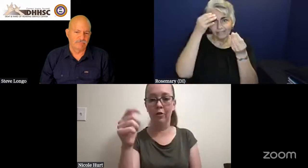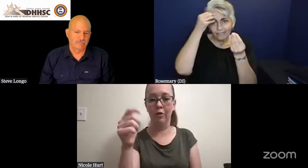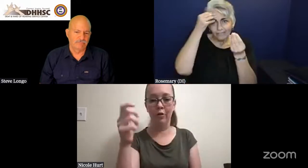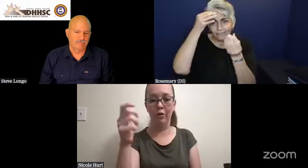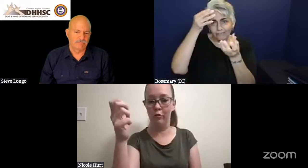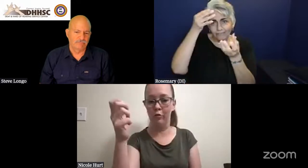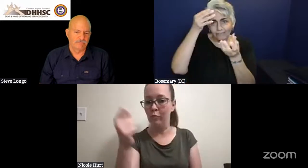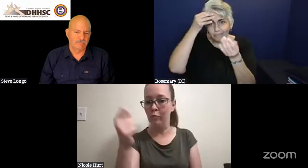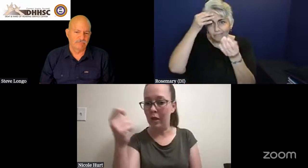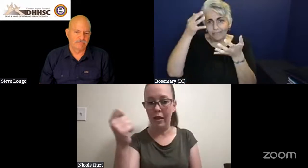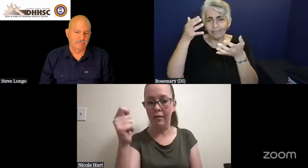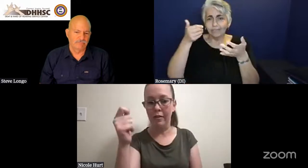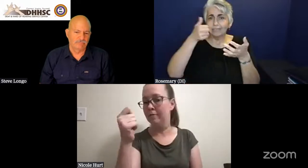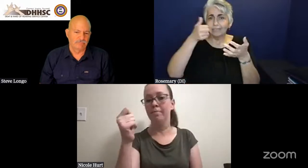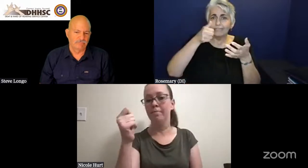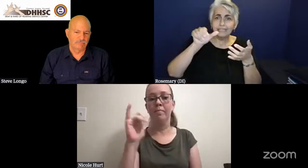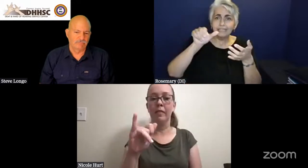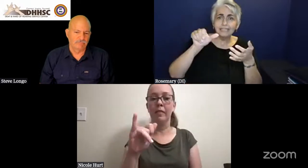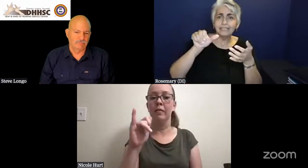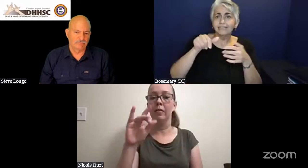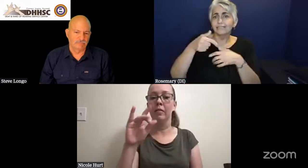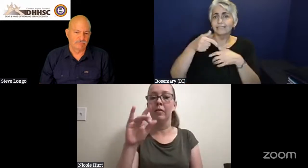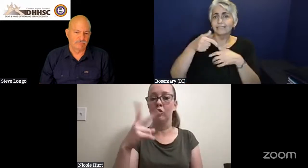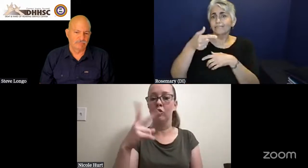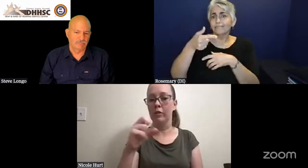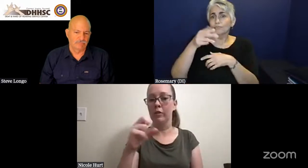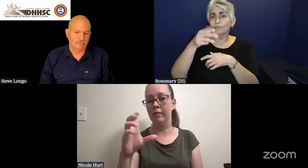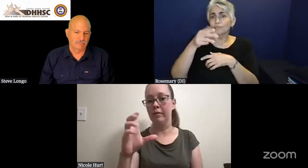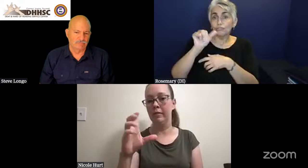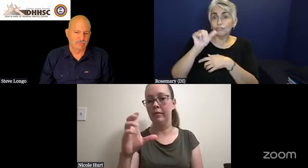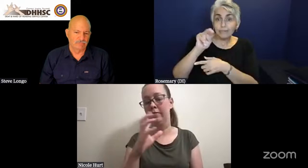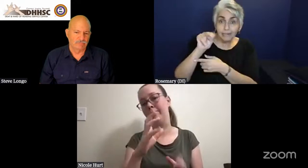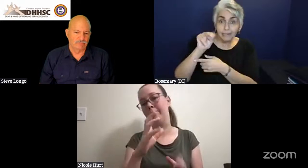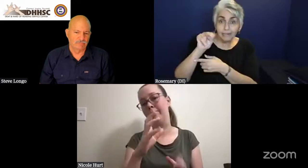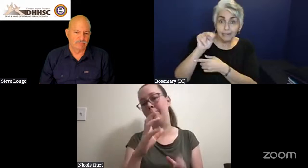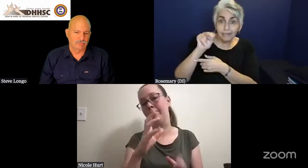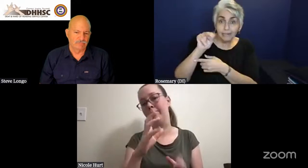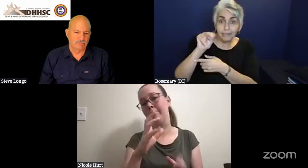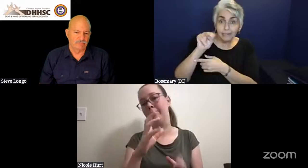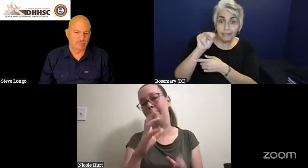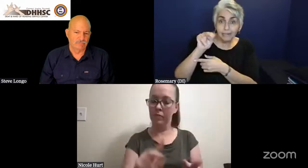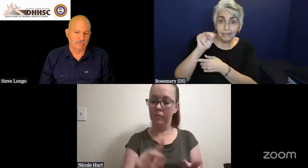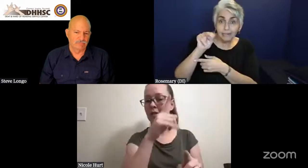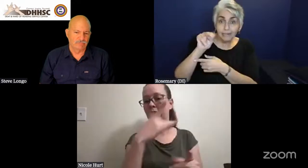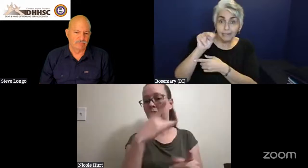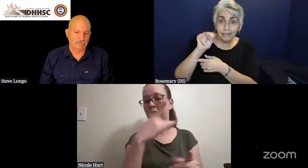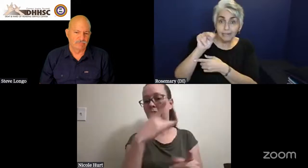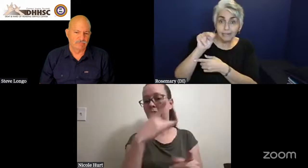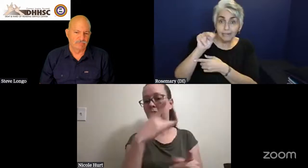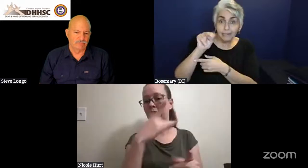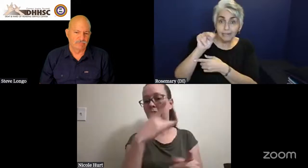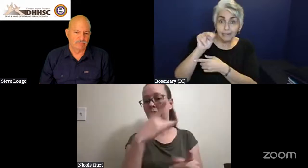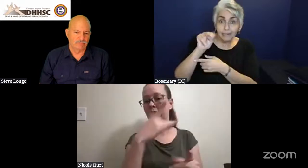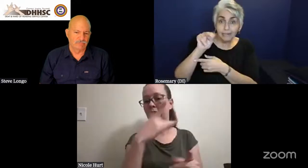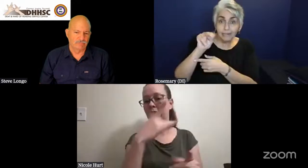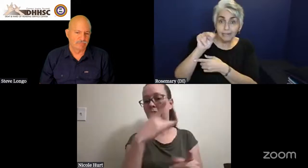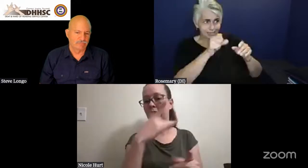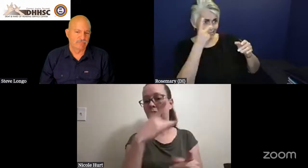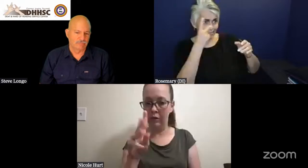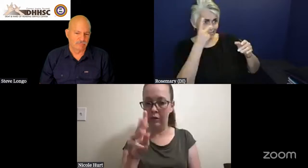The schedule of terms for all of the members of the board is very important for grant